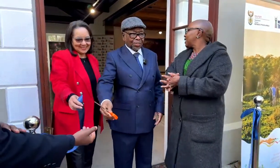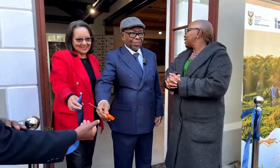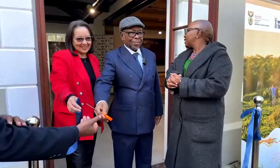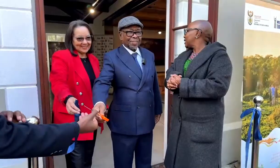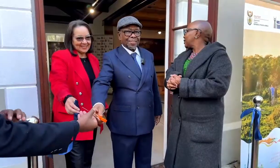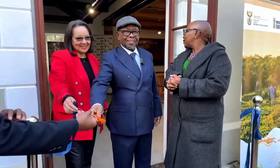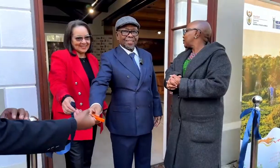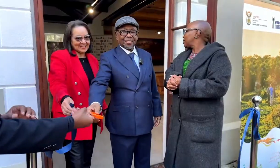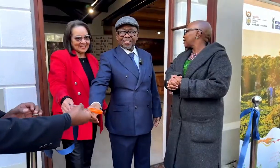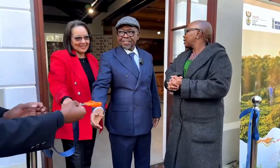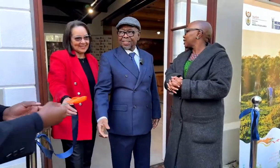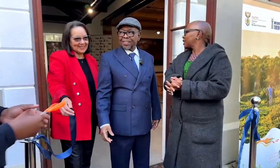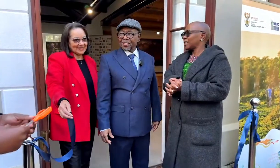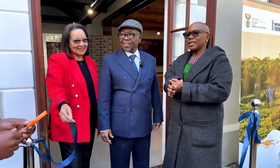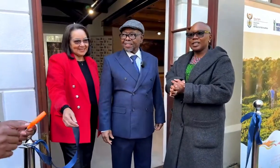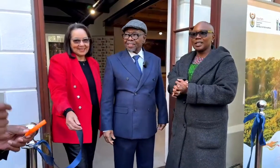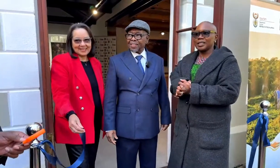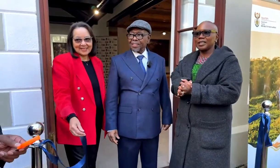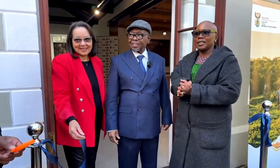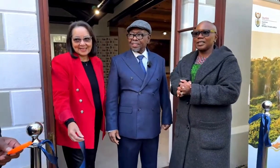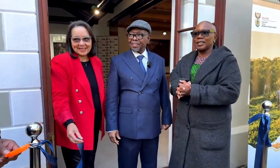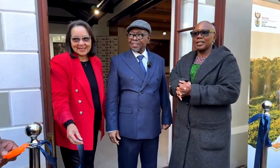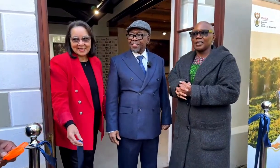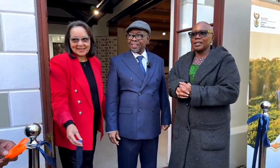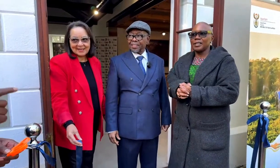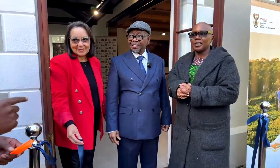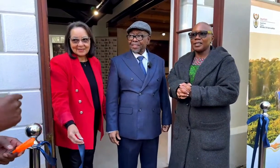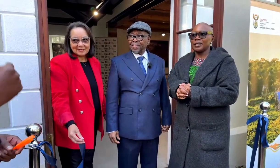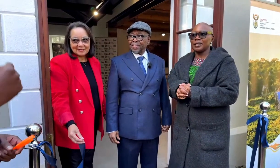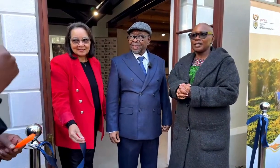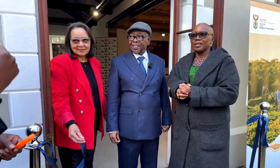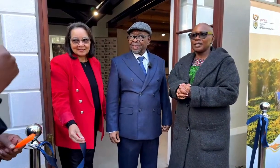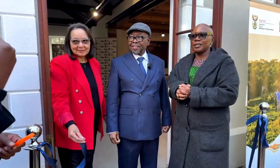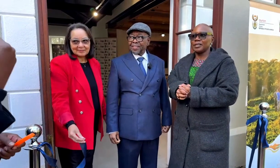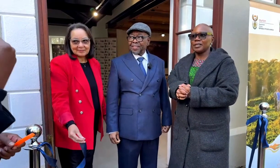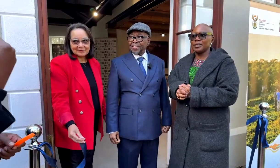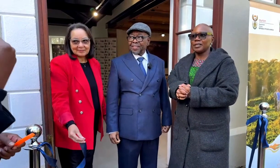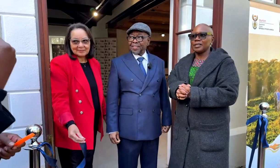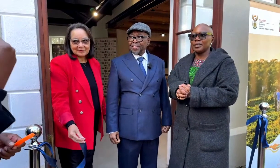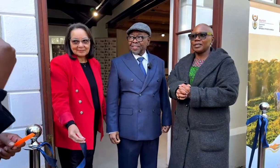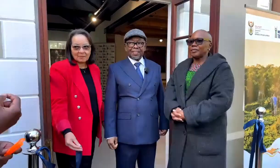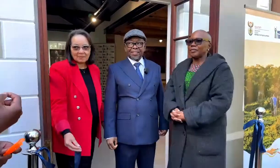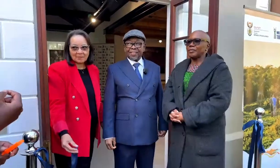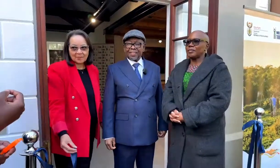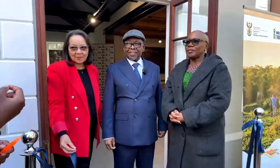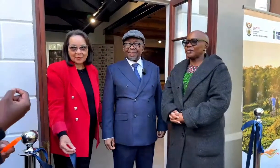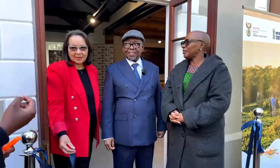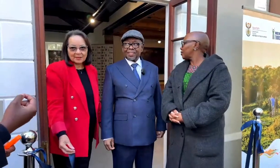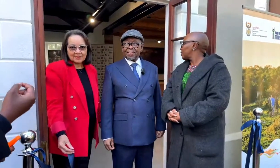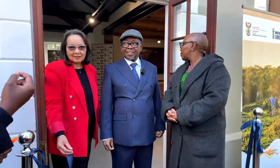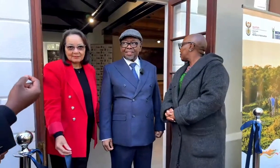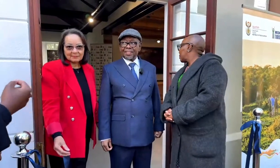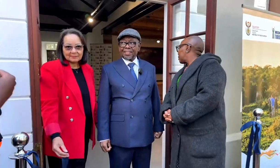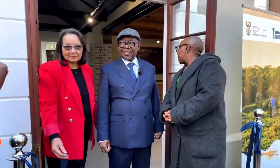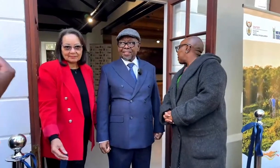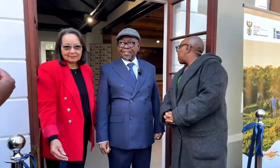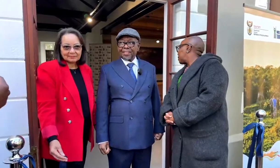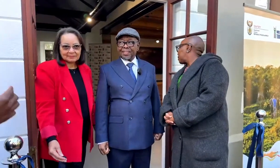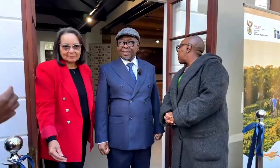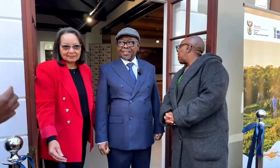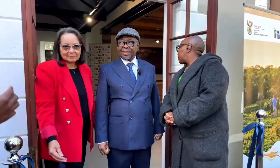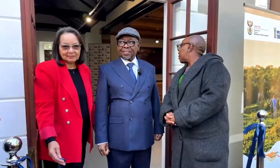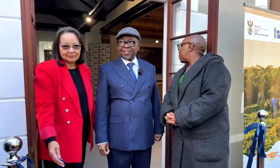Thank you. We are now going to hand over to the colleagues. They are going to orientate the minister and deputy